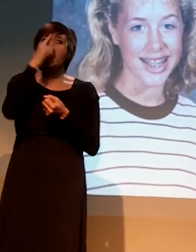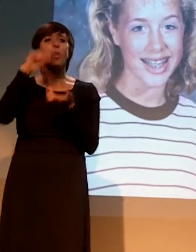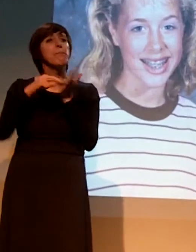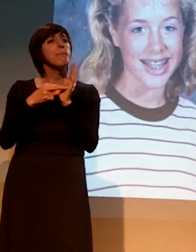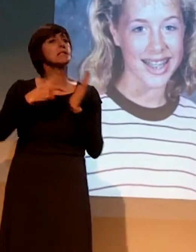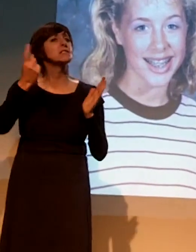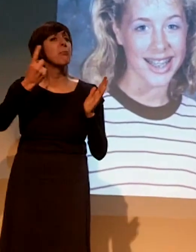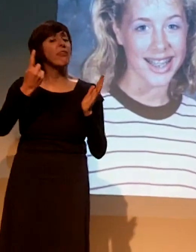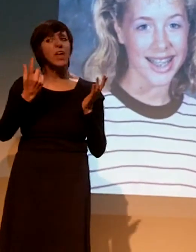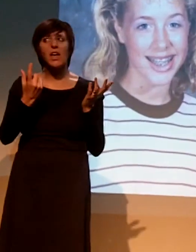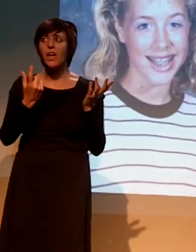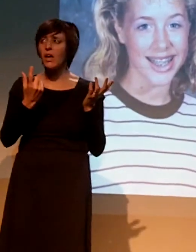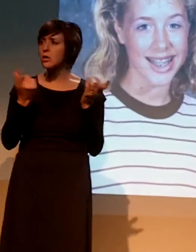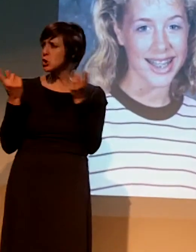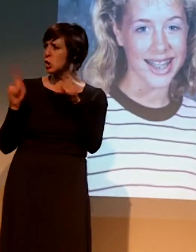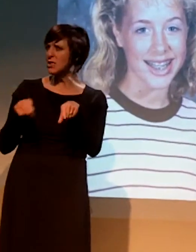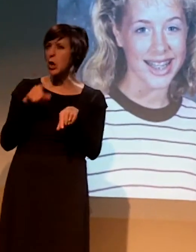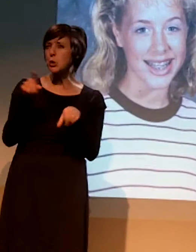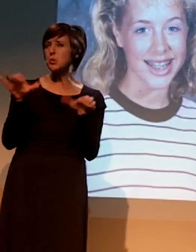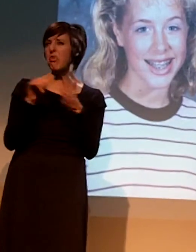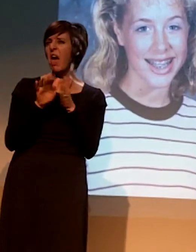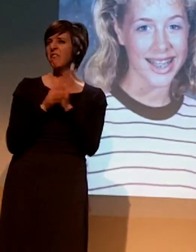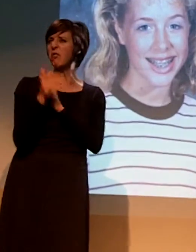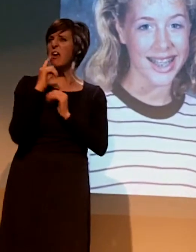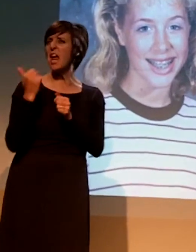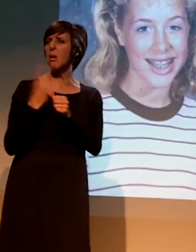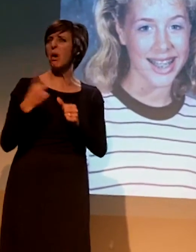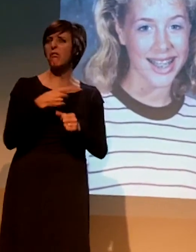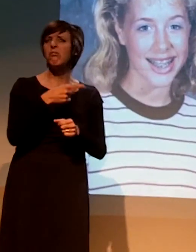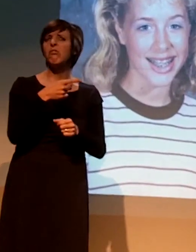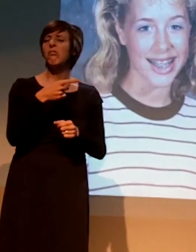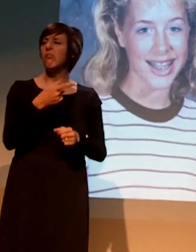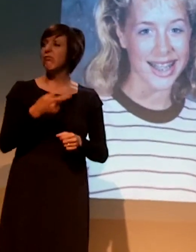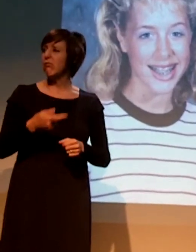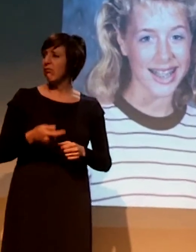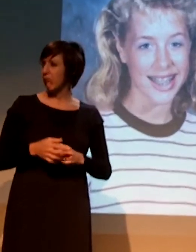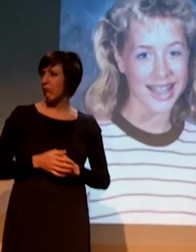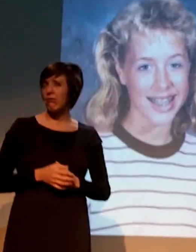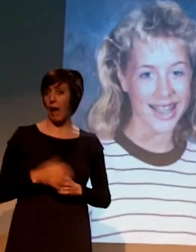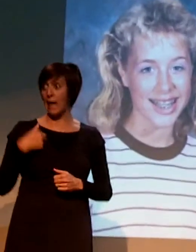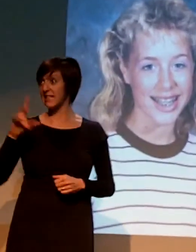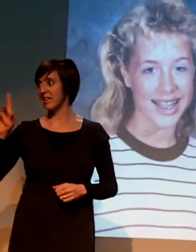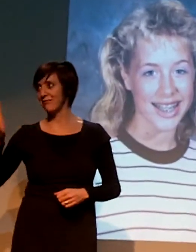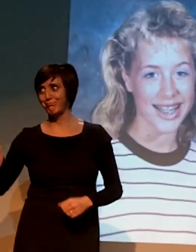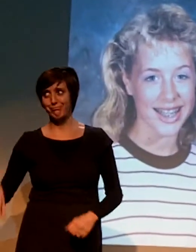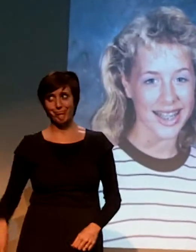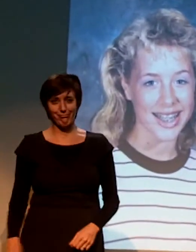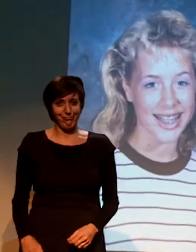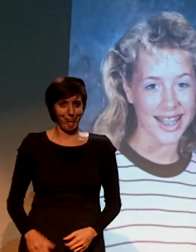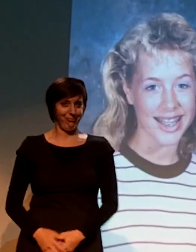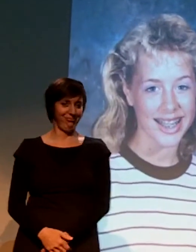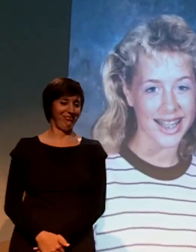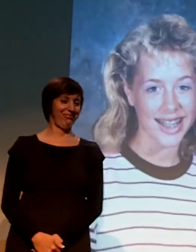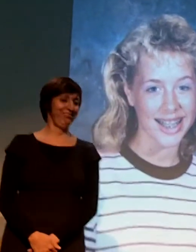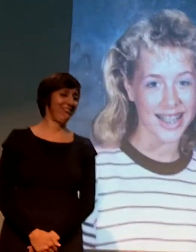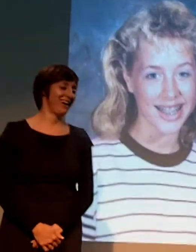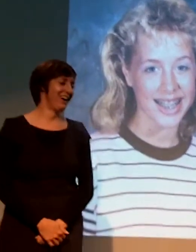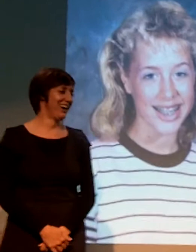meant something. But it turns out you do that for anyone. And I did.